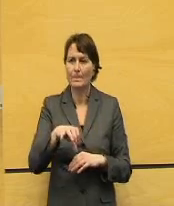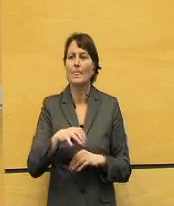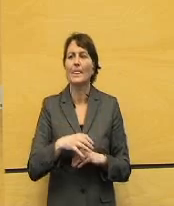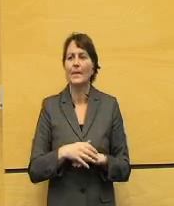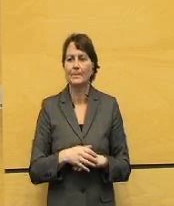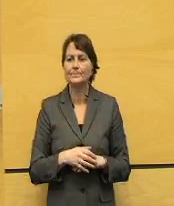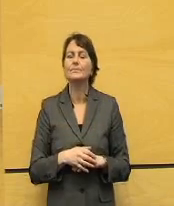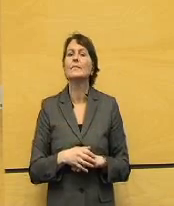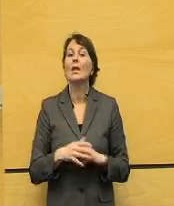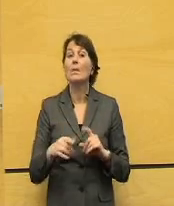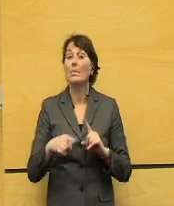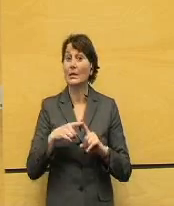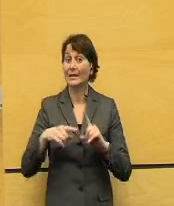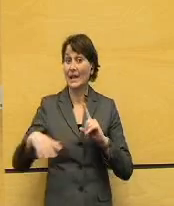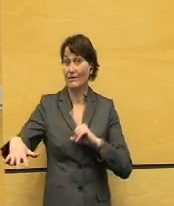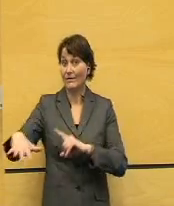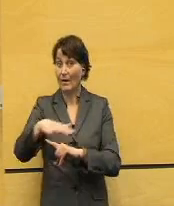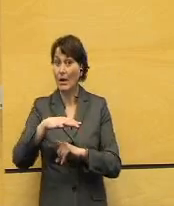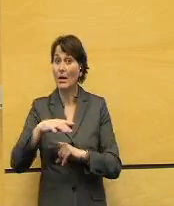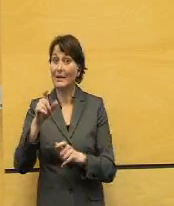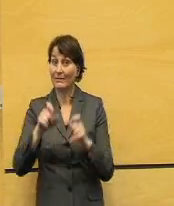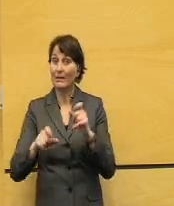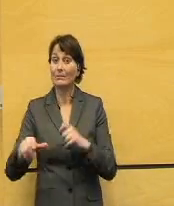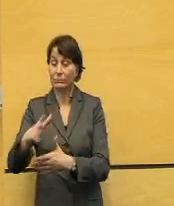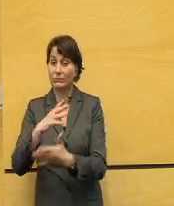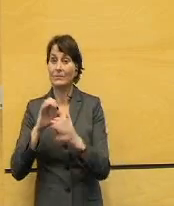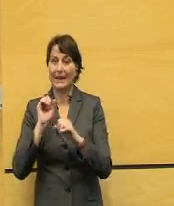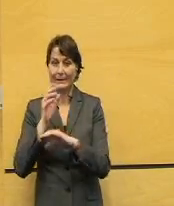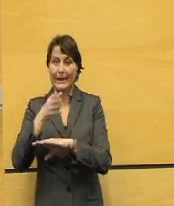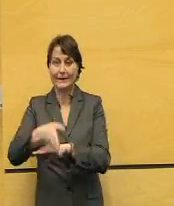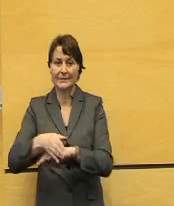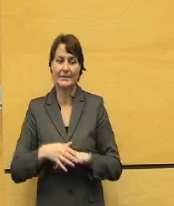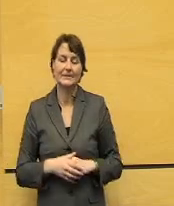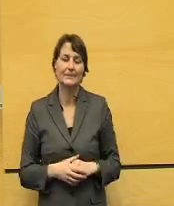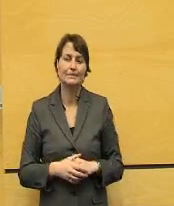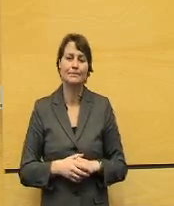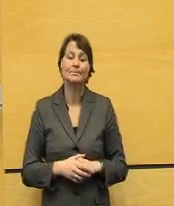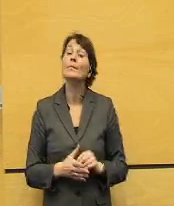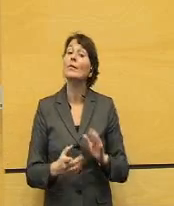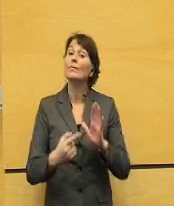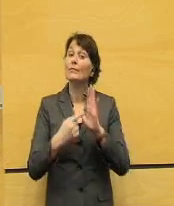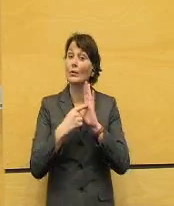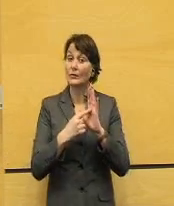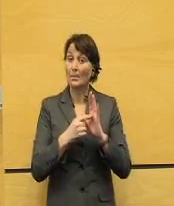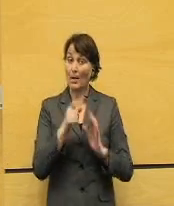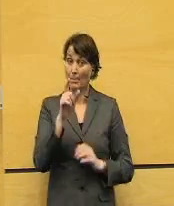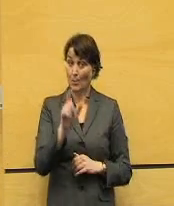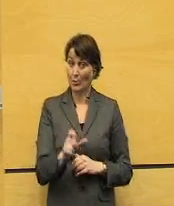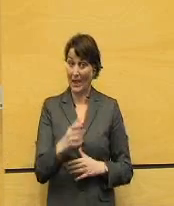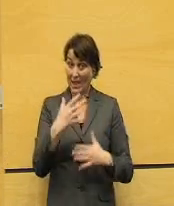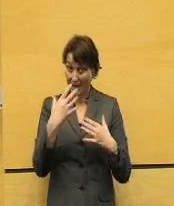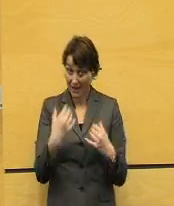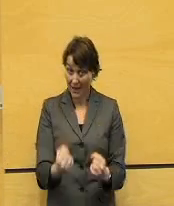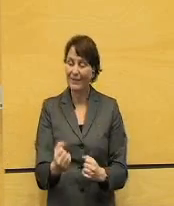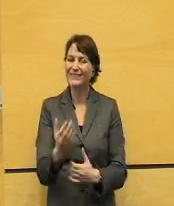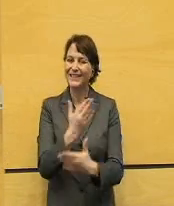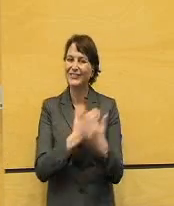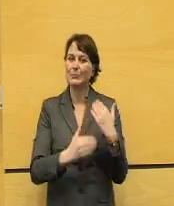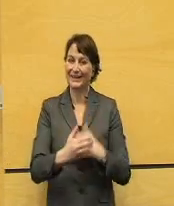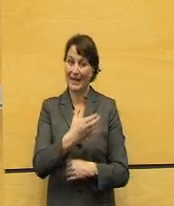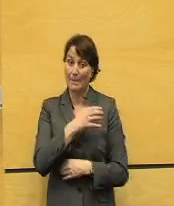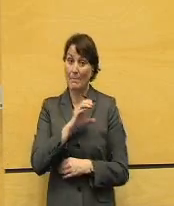facility and environment for persons with disabilities. For instance, the Person with Disability Empowerment